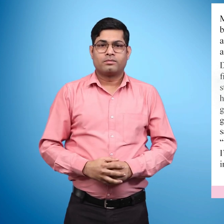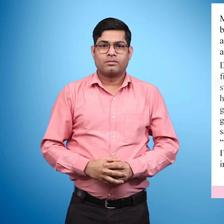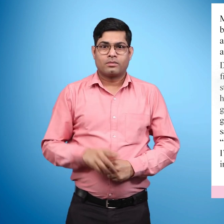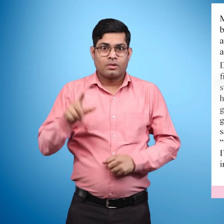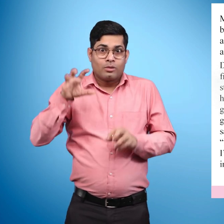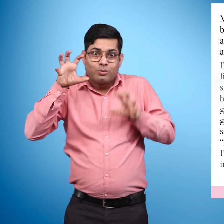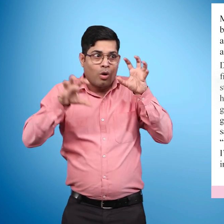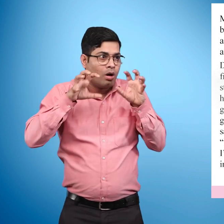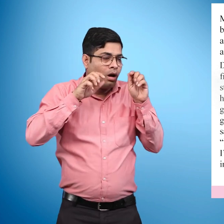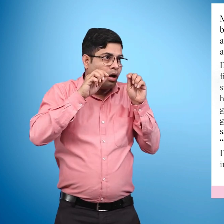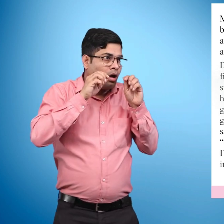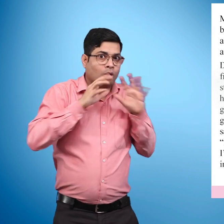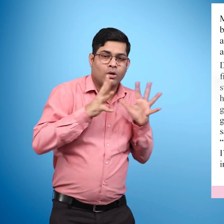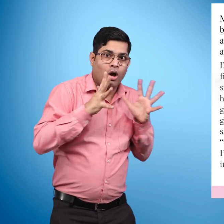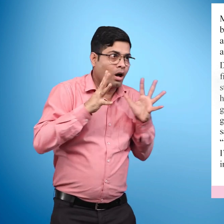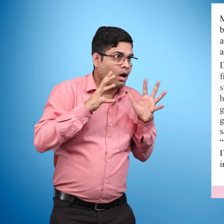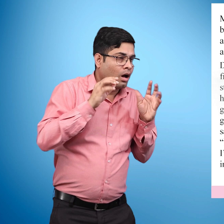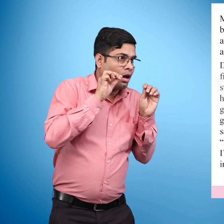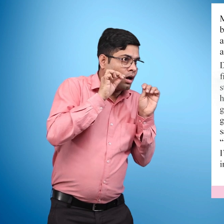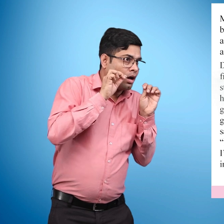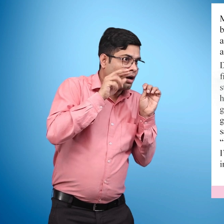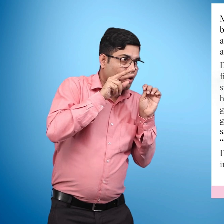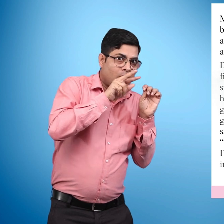For a moment, the ghost turned rigid with shock.